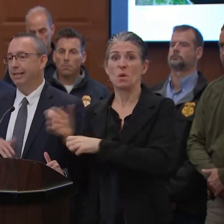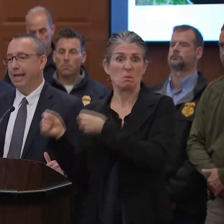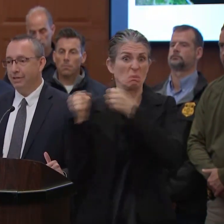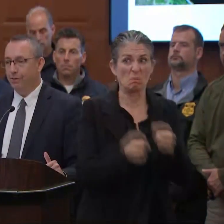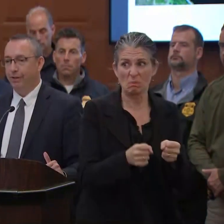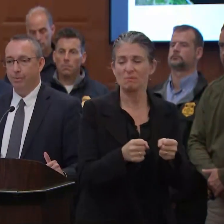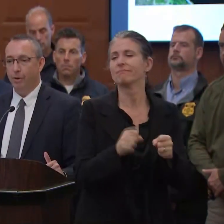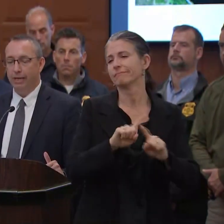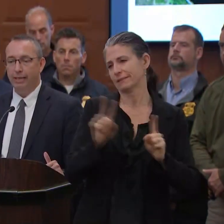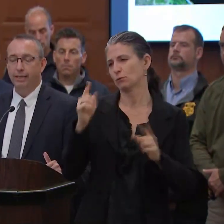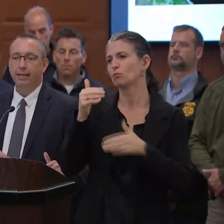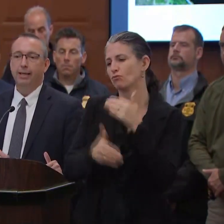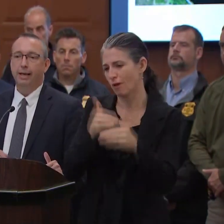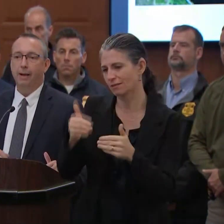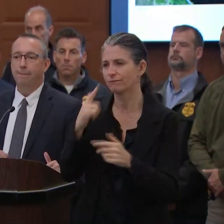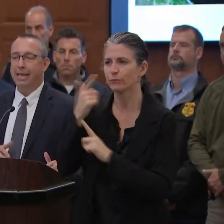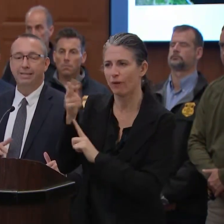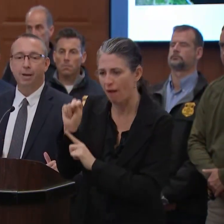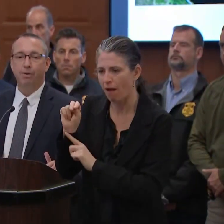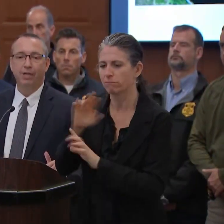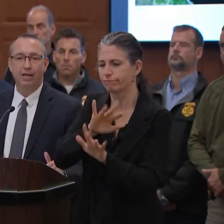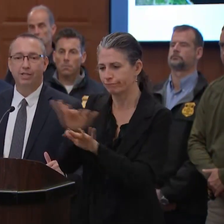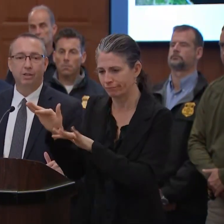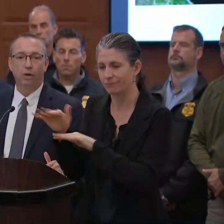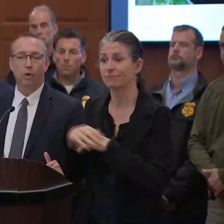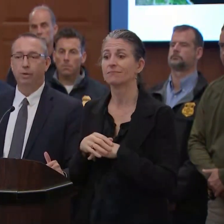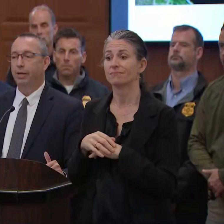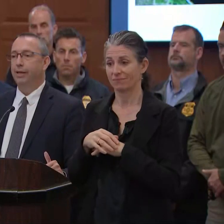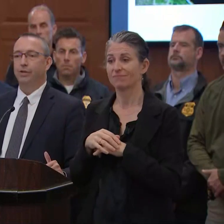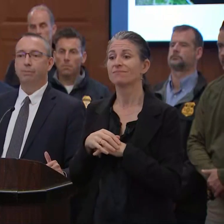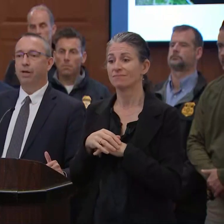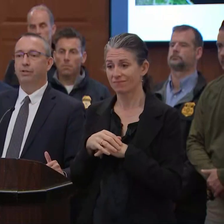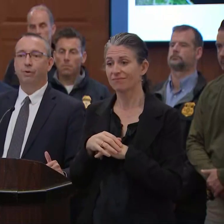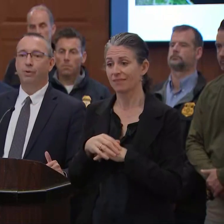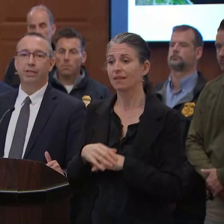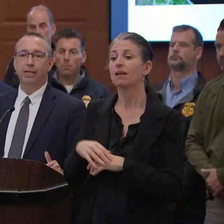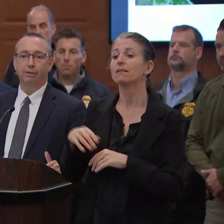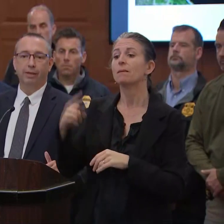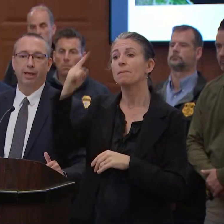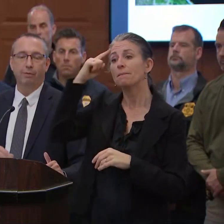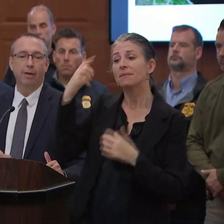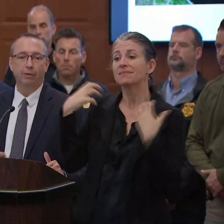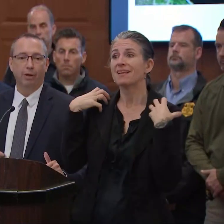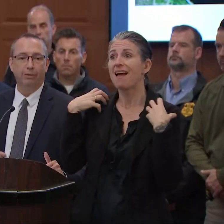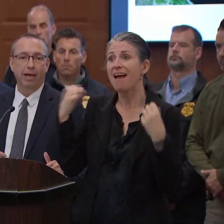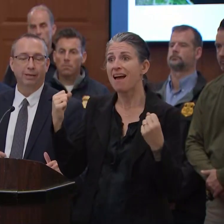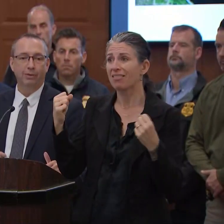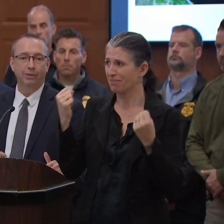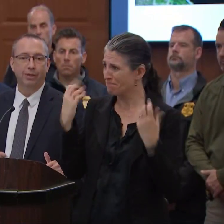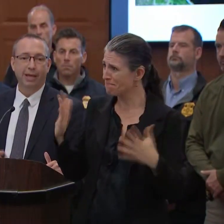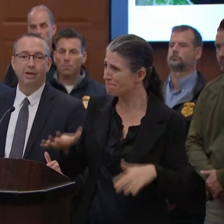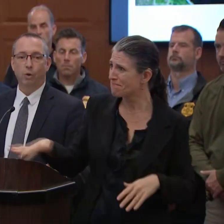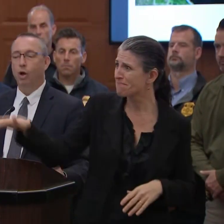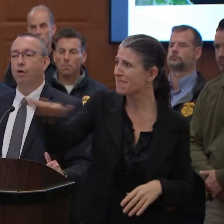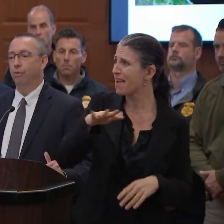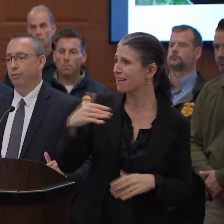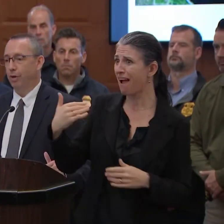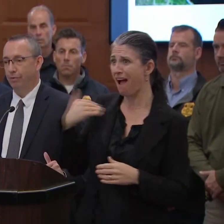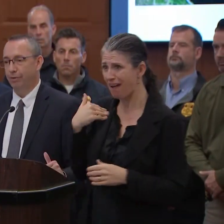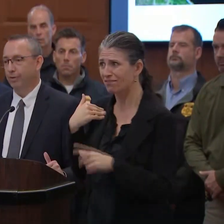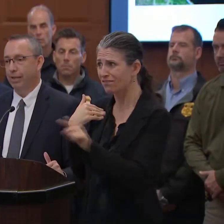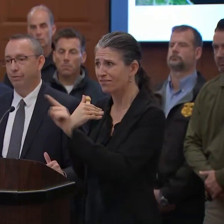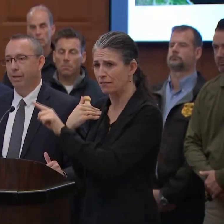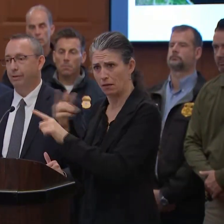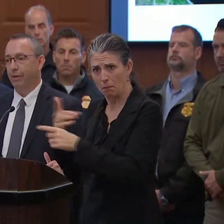They're not a danger to the community. Based on percentages alone, there's a bunch of folks in here that have a mental health diagnosis. I know law